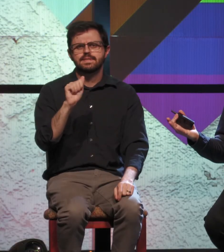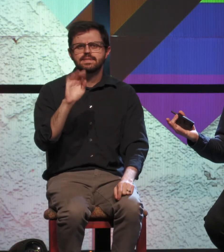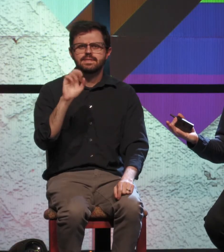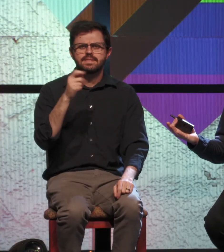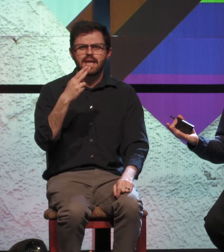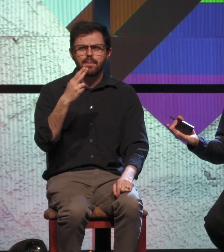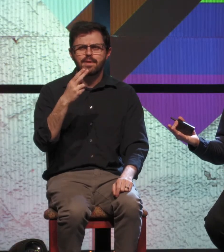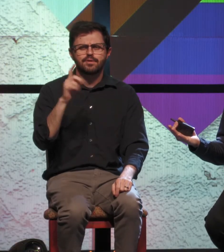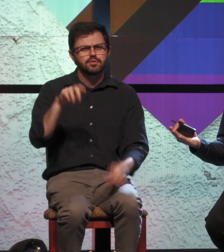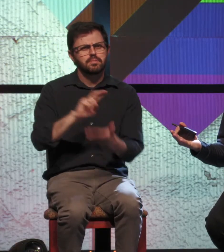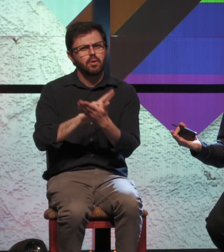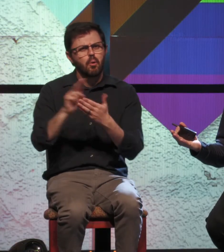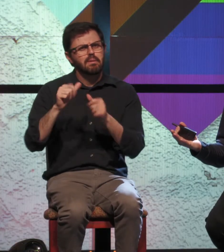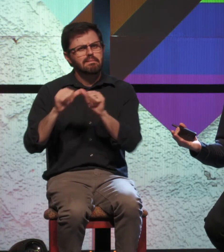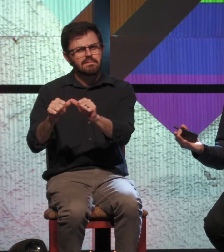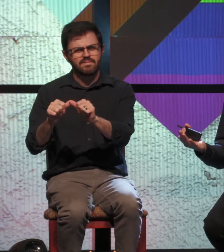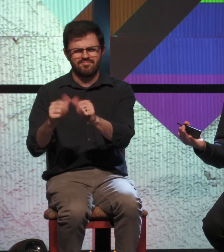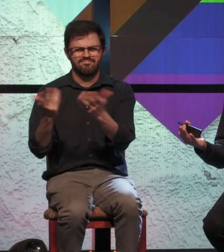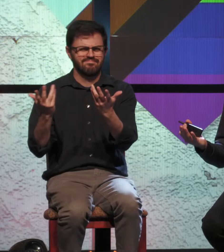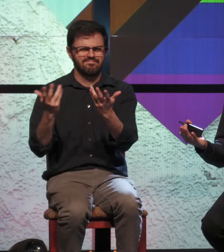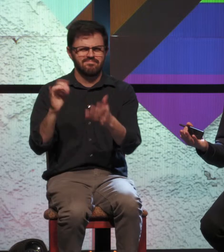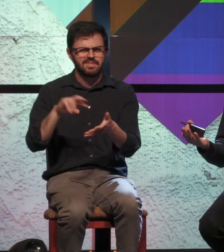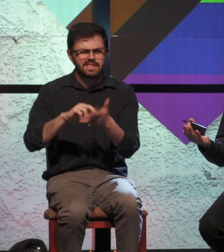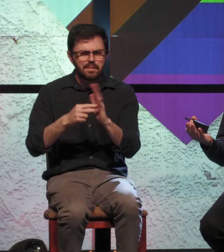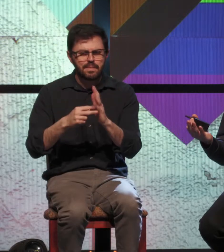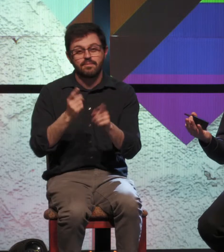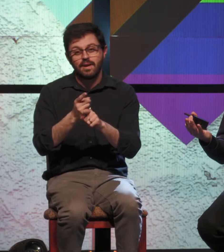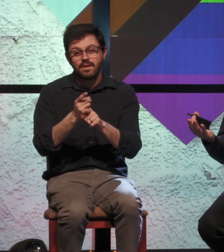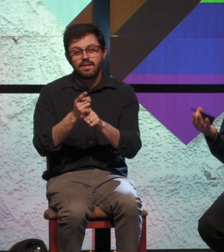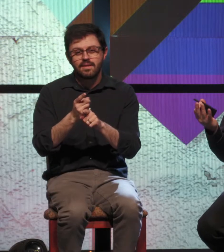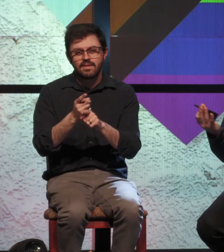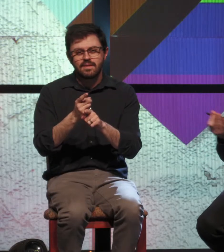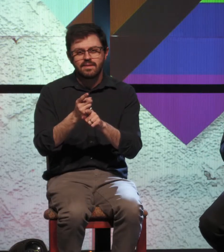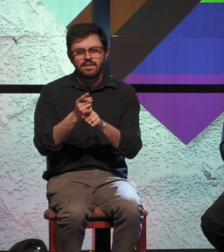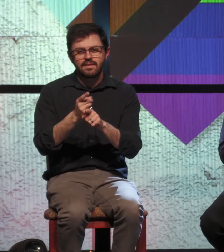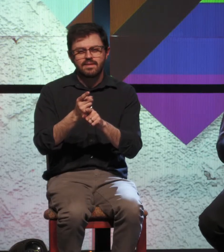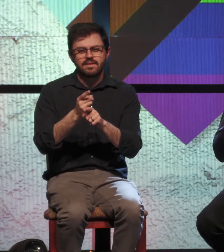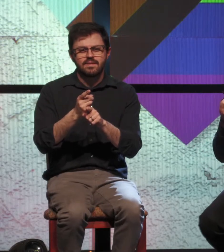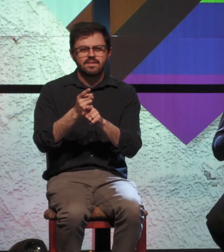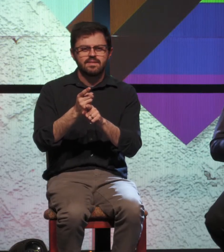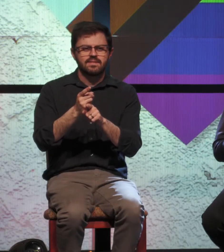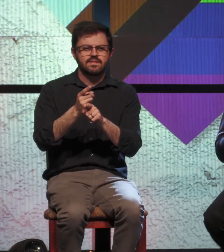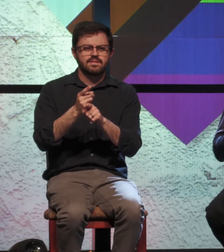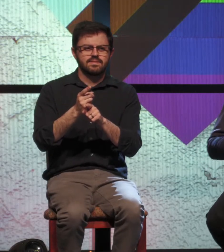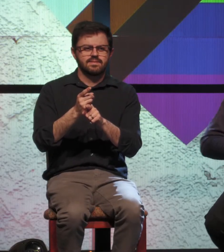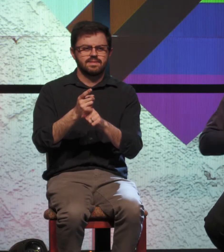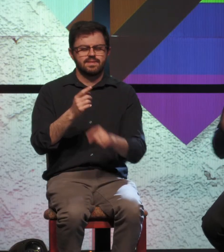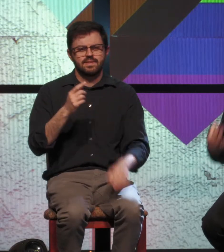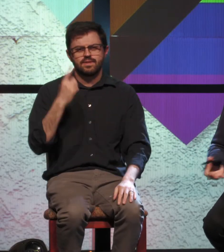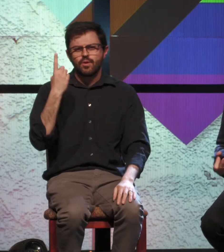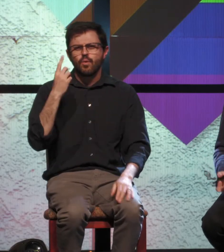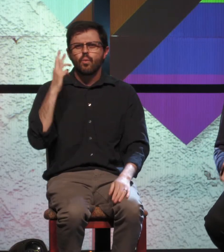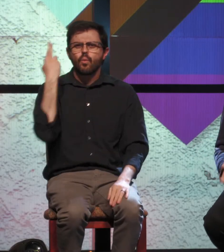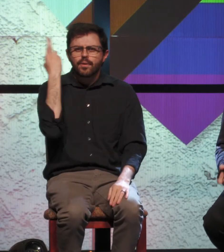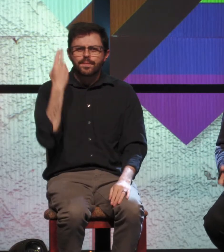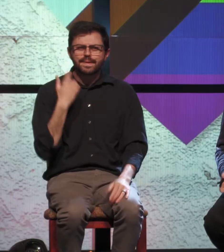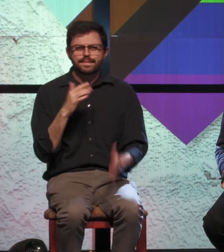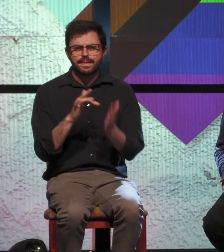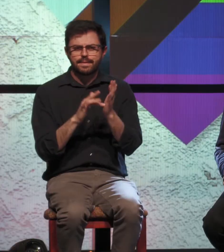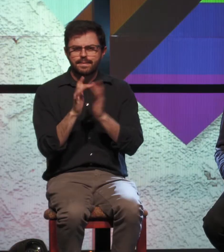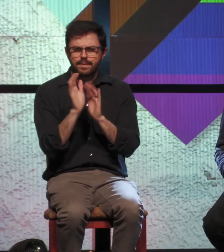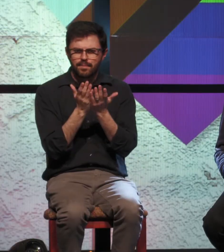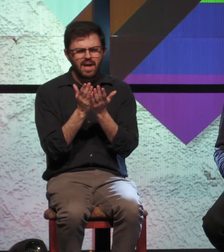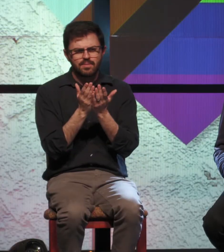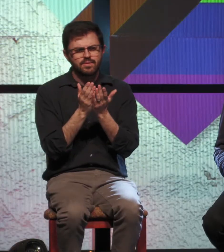What does that mean? Right? Like, it's one of the arguments as to why the Bible is kind of a terrible rule book, you